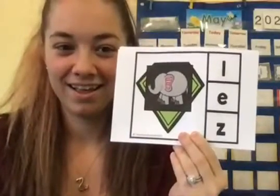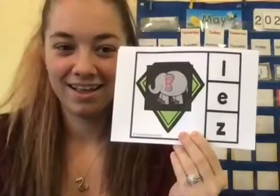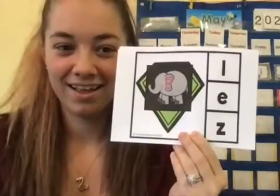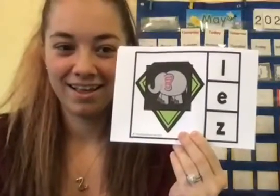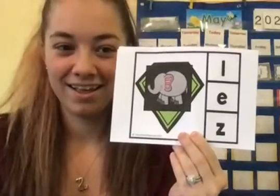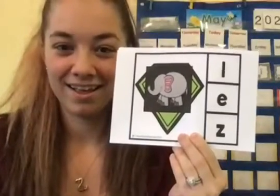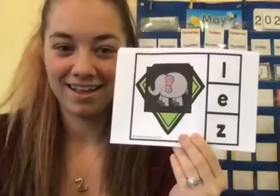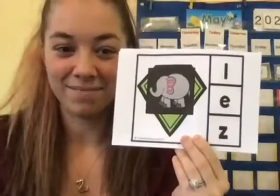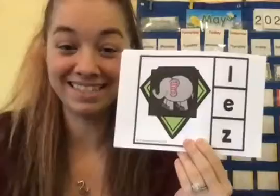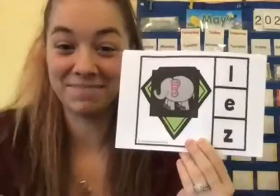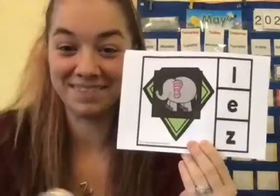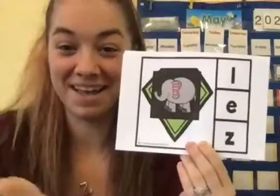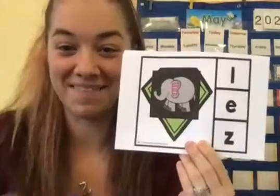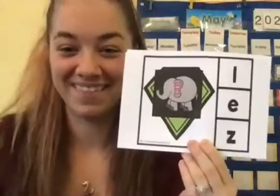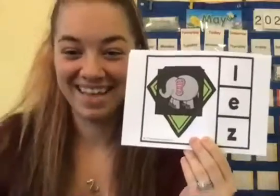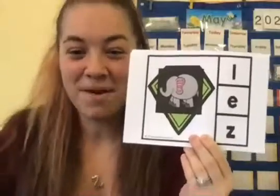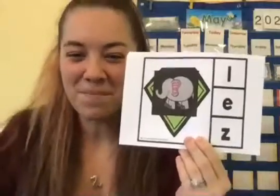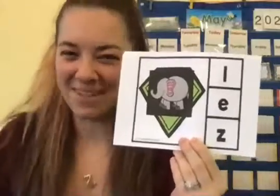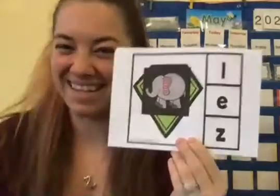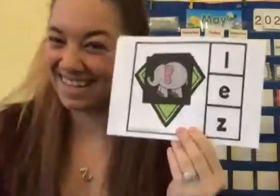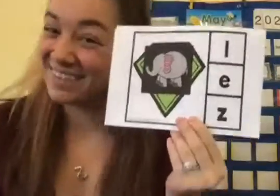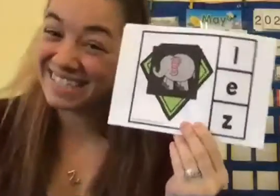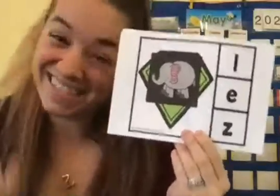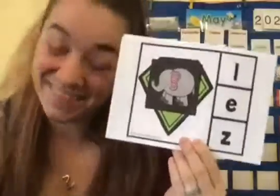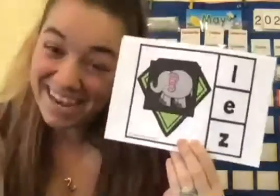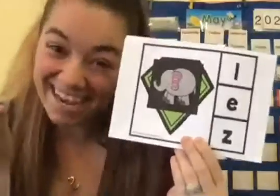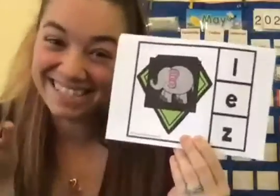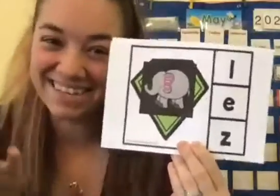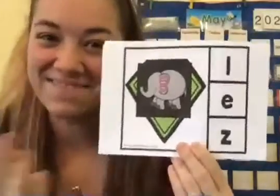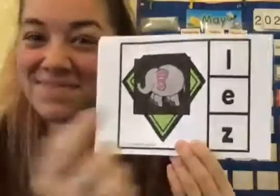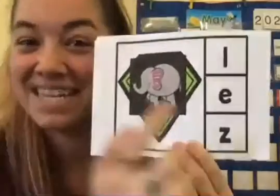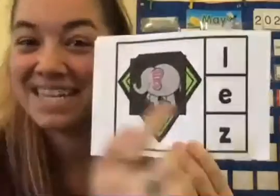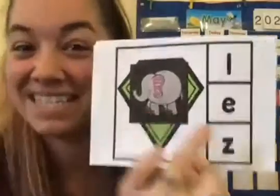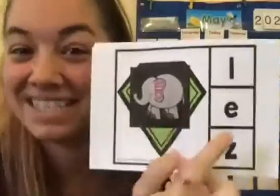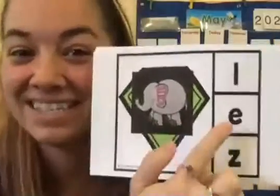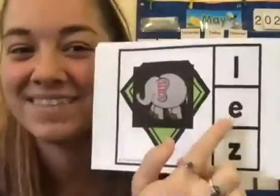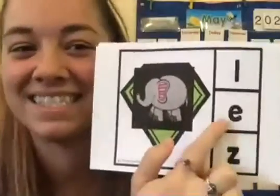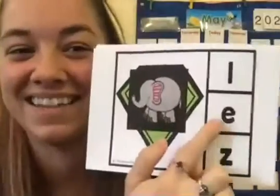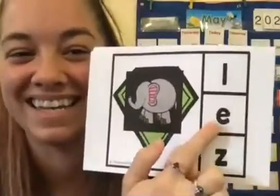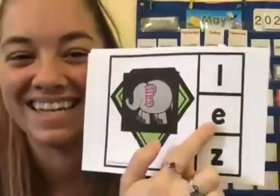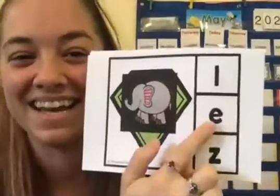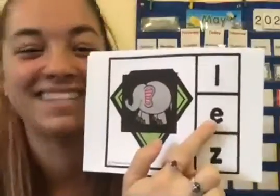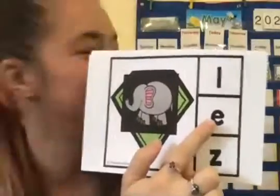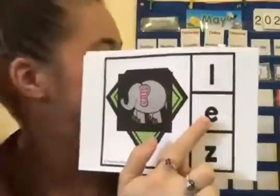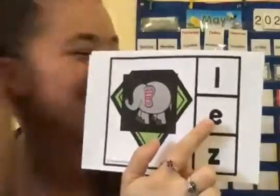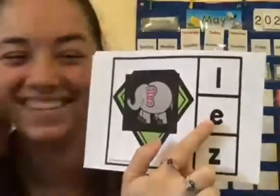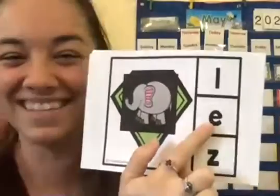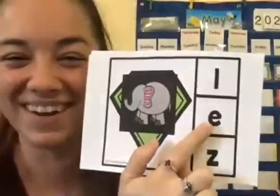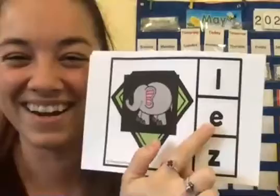I'm getting some thumbs up. Which is the right answer, but it doesn't really sound like an E. I did not check on this what card